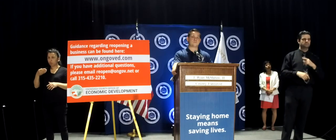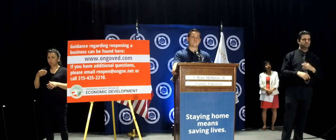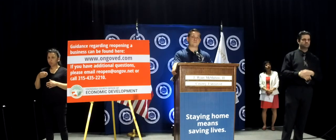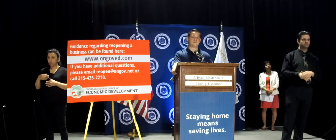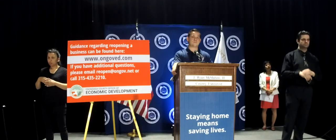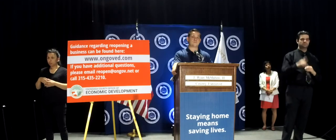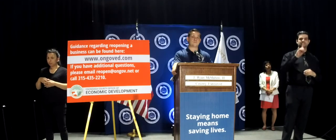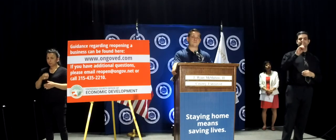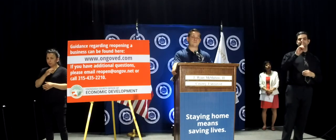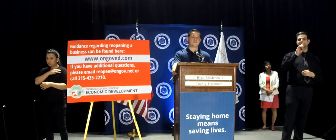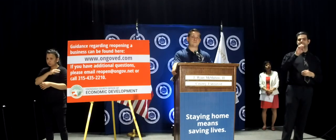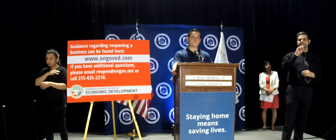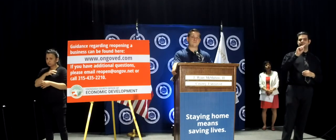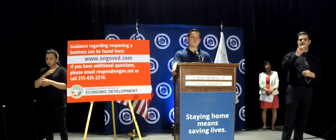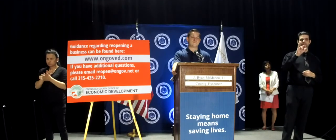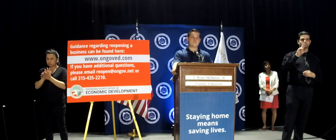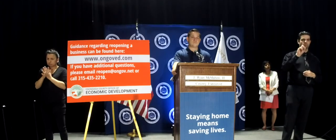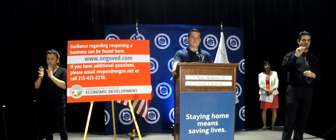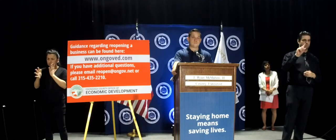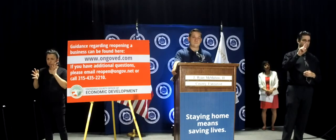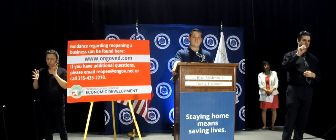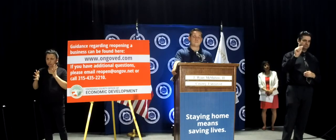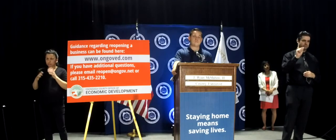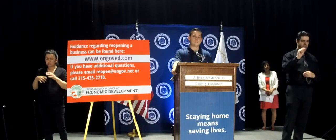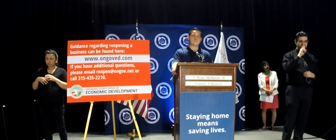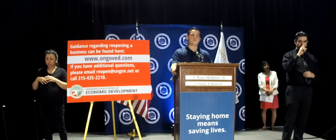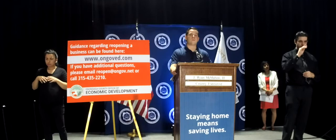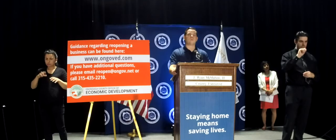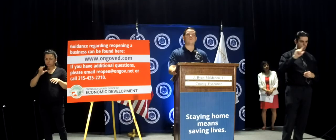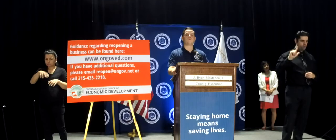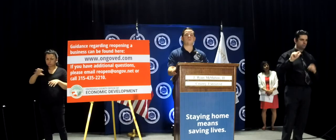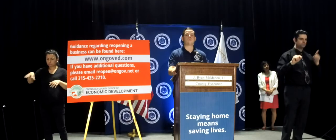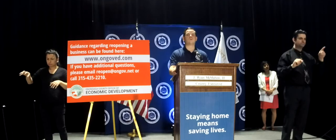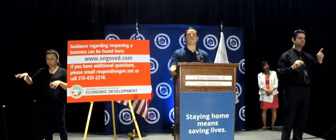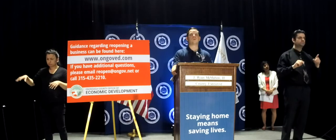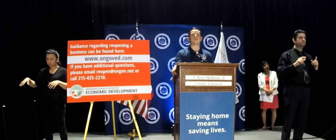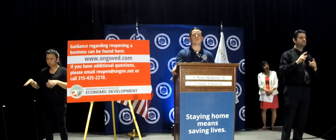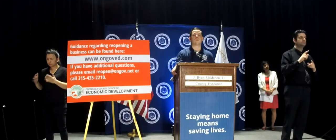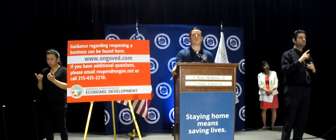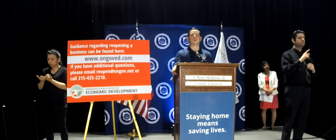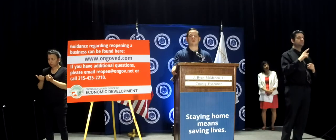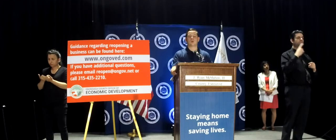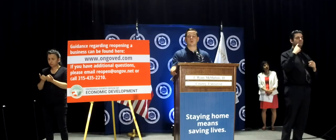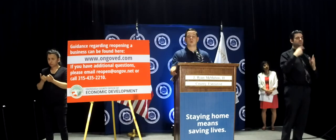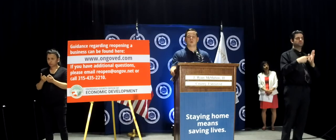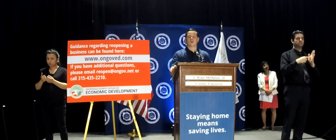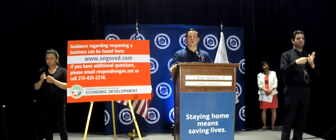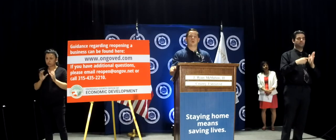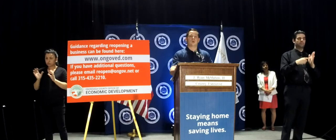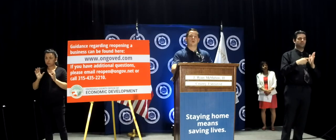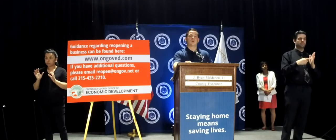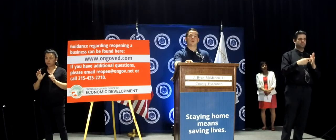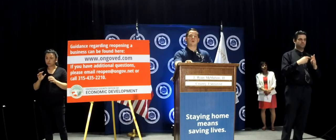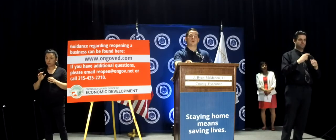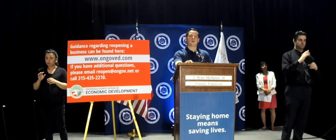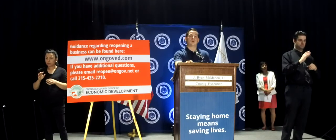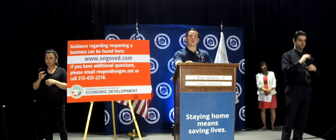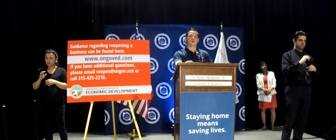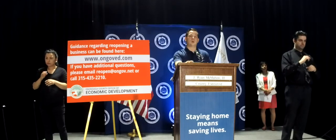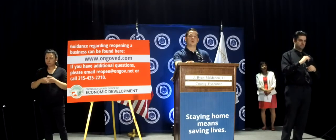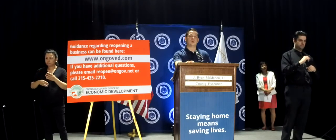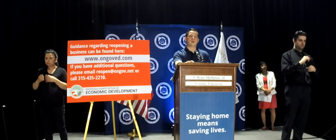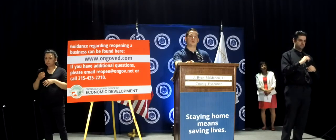proximity where you have different businesses a part of different phase-ins? So say you're a business that on paper is phase 3, but you're in